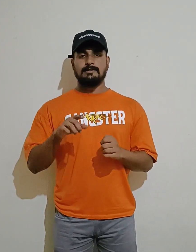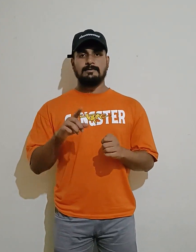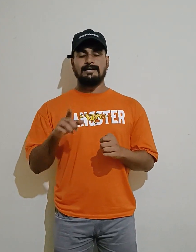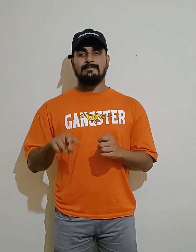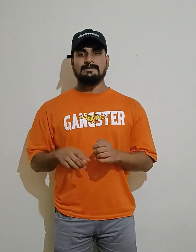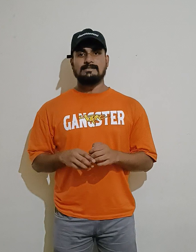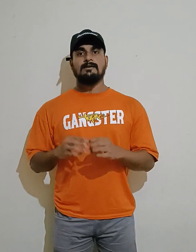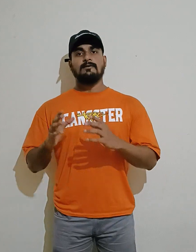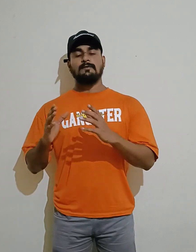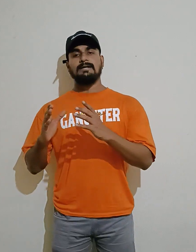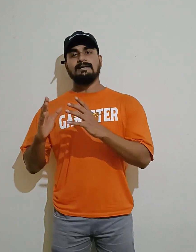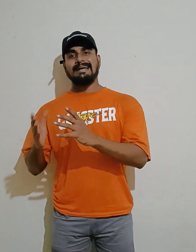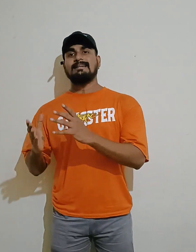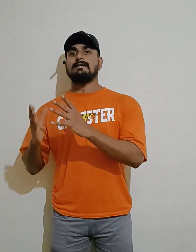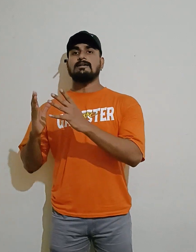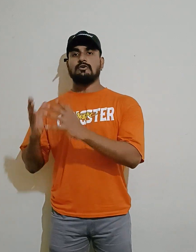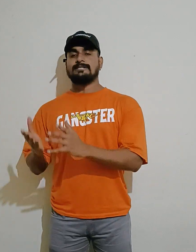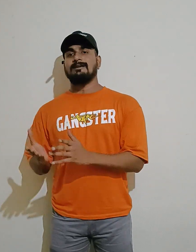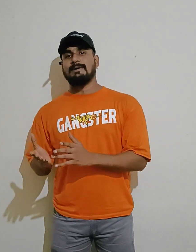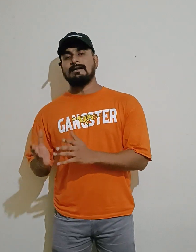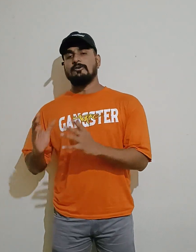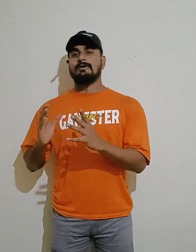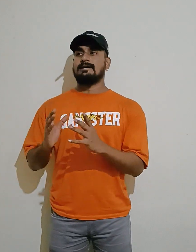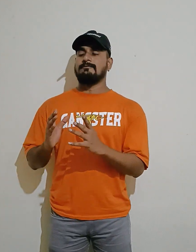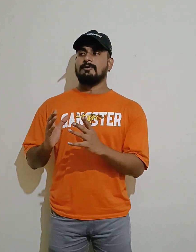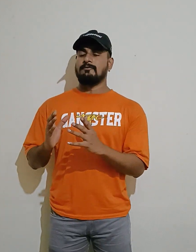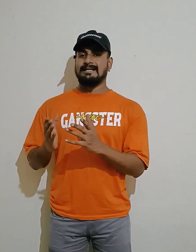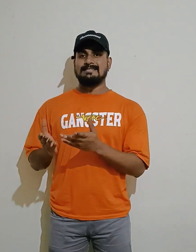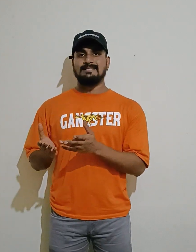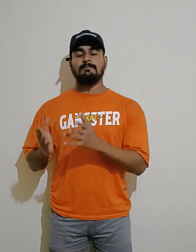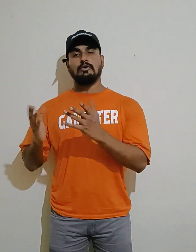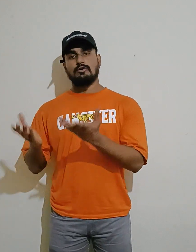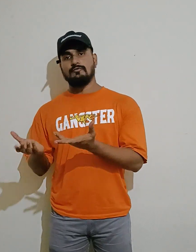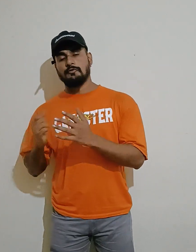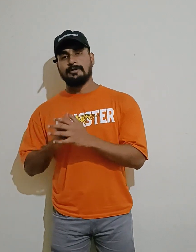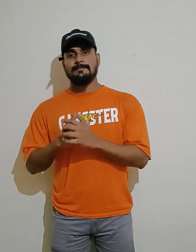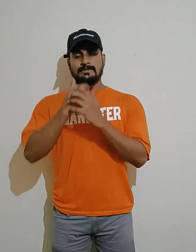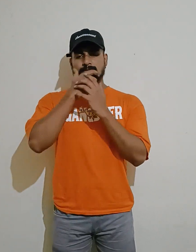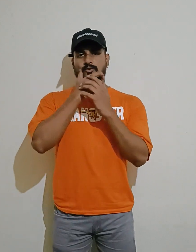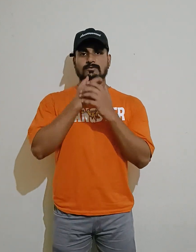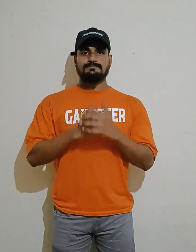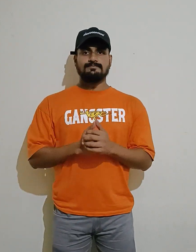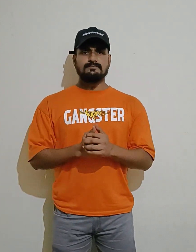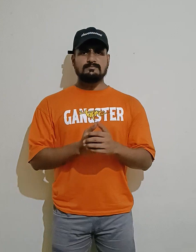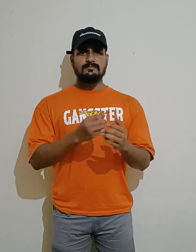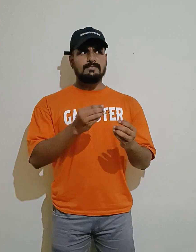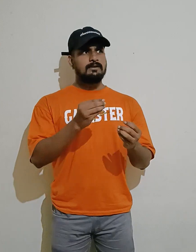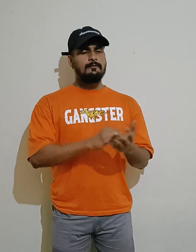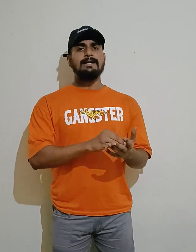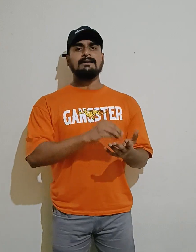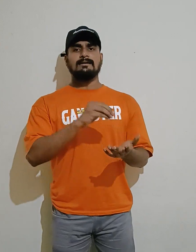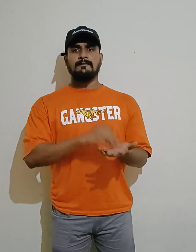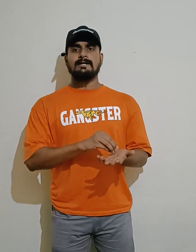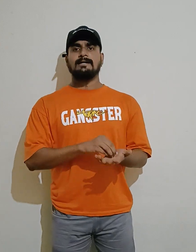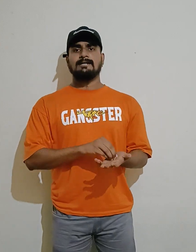the curly braces we write the logical part, or we can say the block of code. So when our